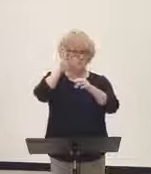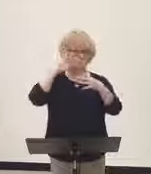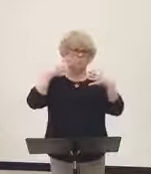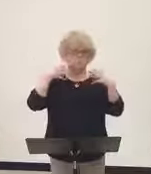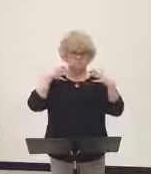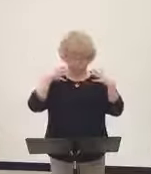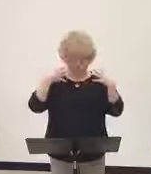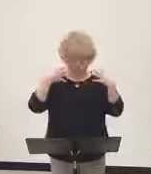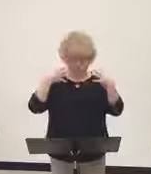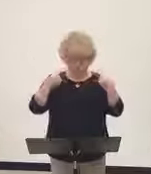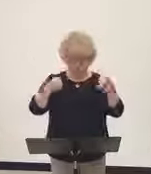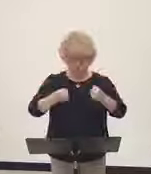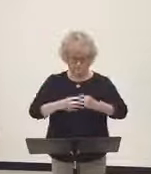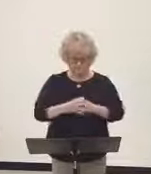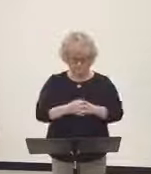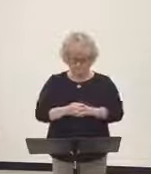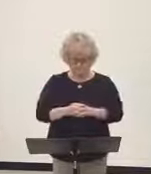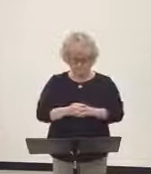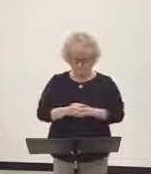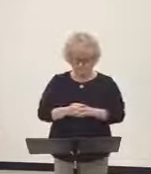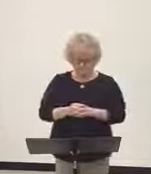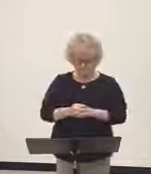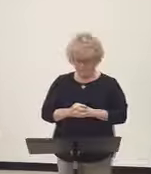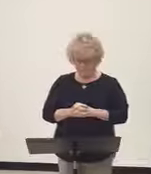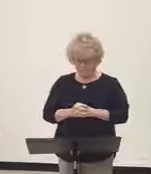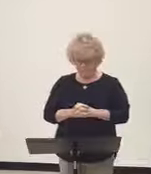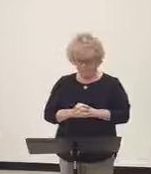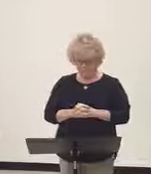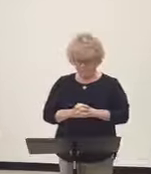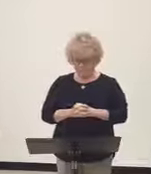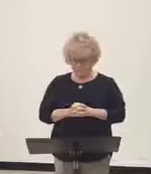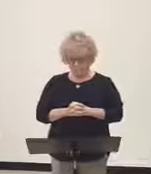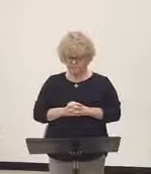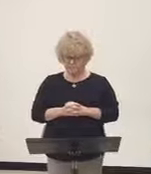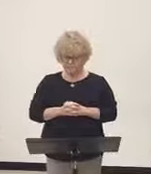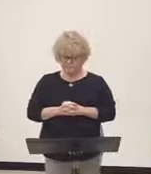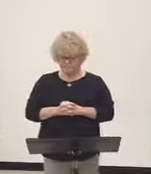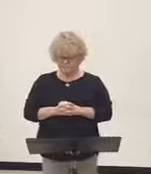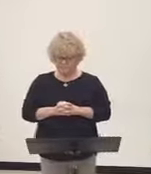the word and my soul shall be healed.